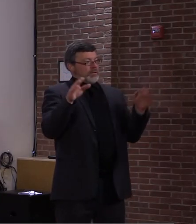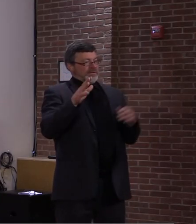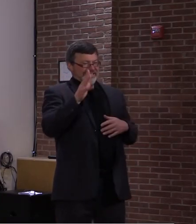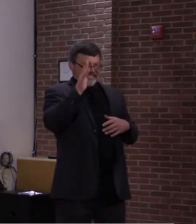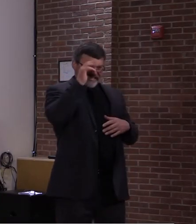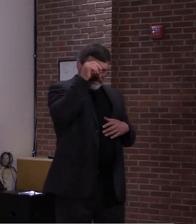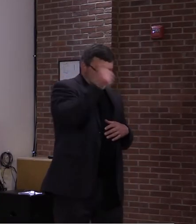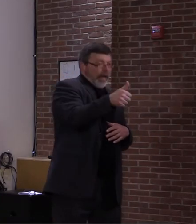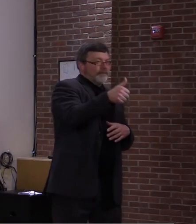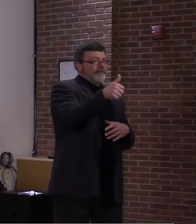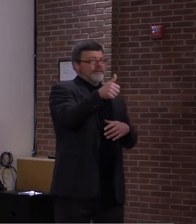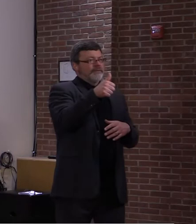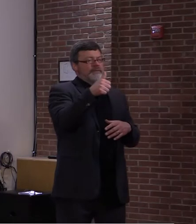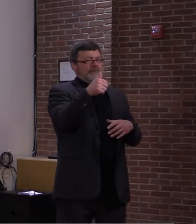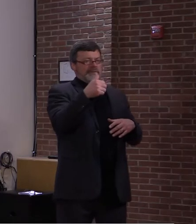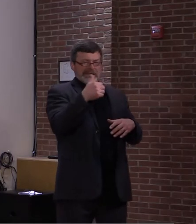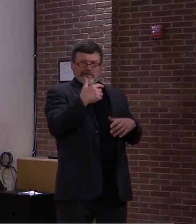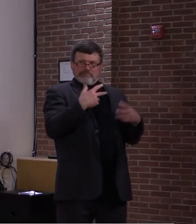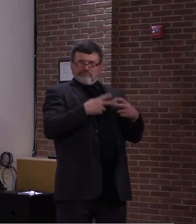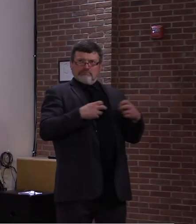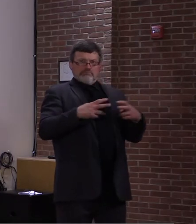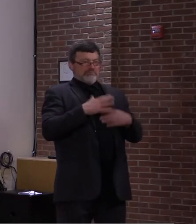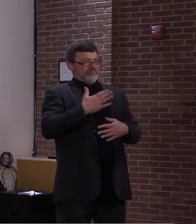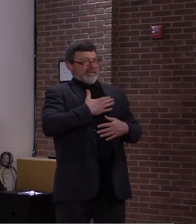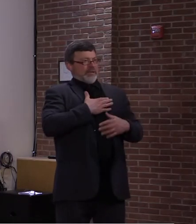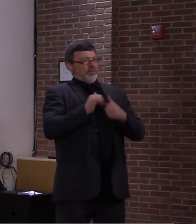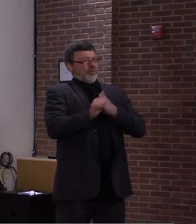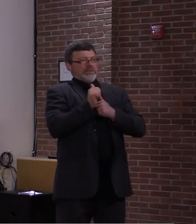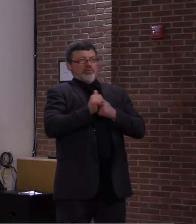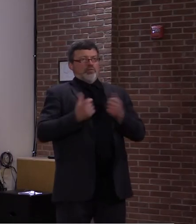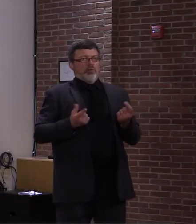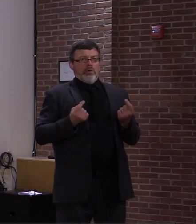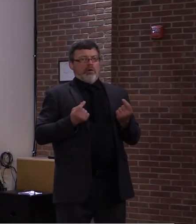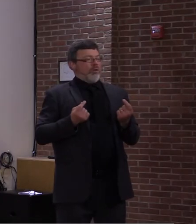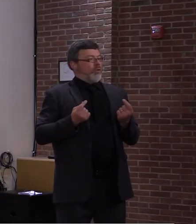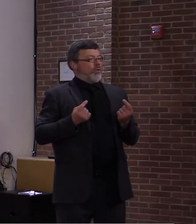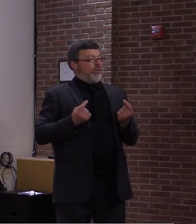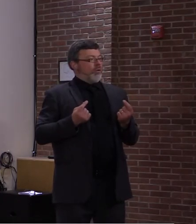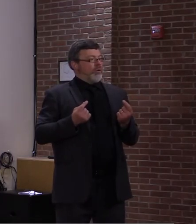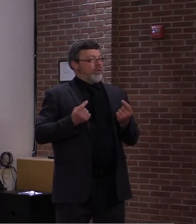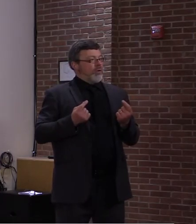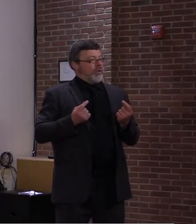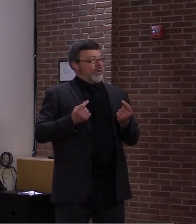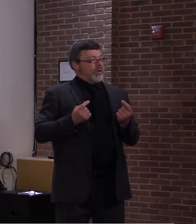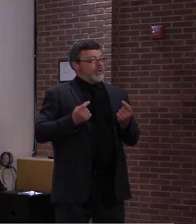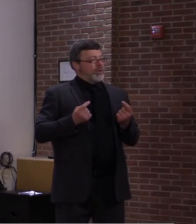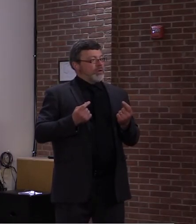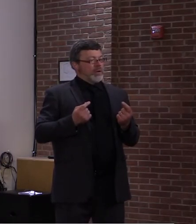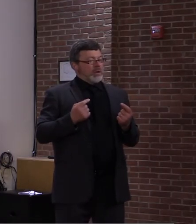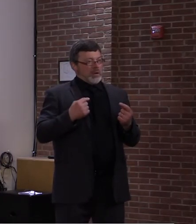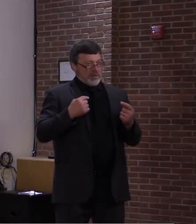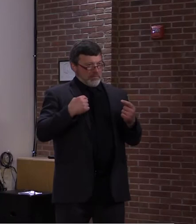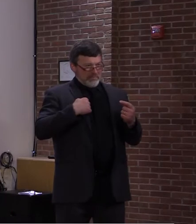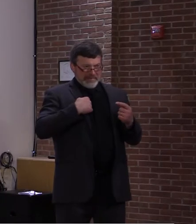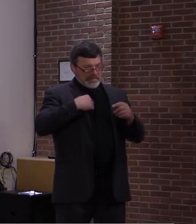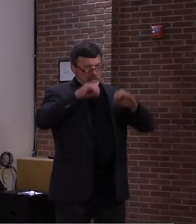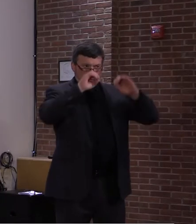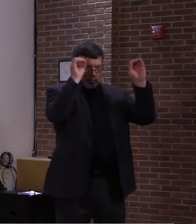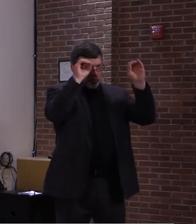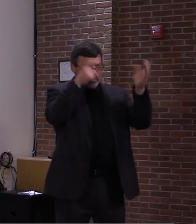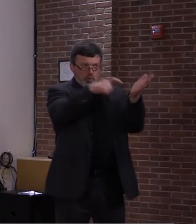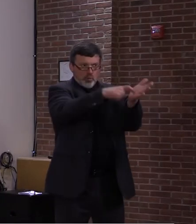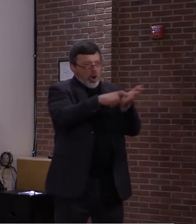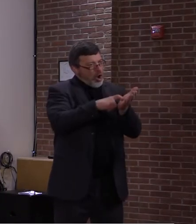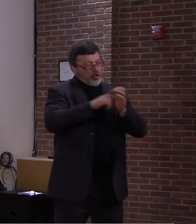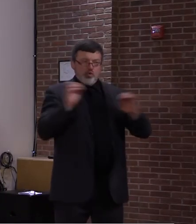that any major mandates or things from a governmental level, because that's not where we're at in the pandemic at this point